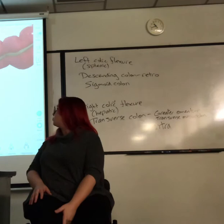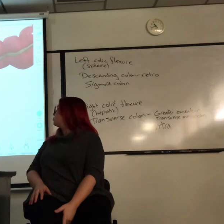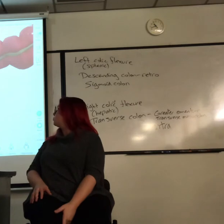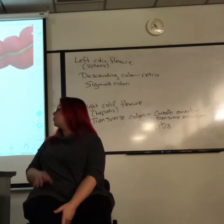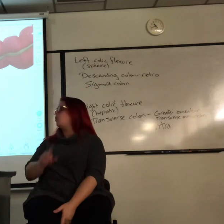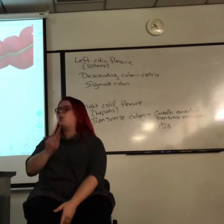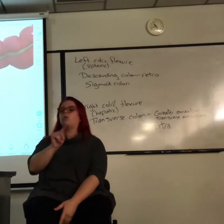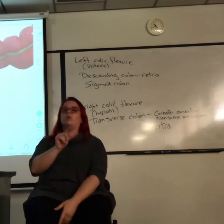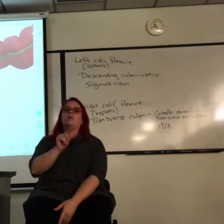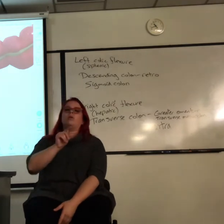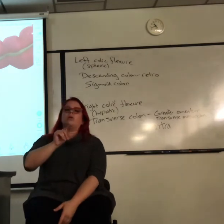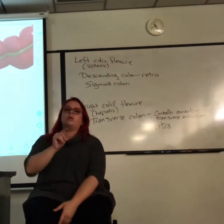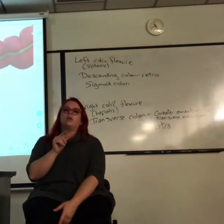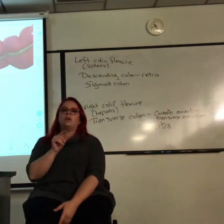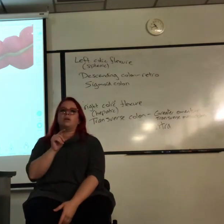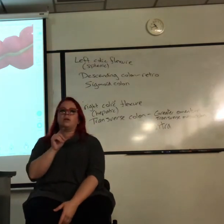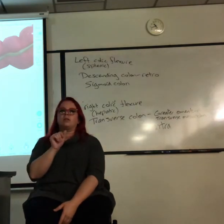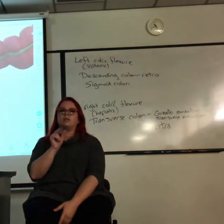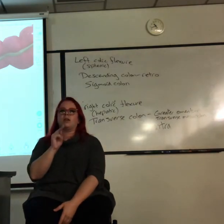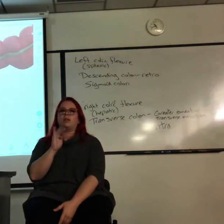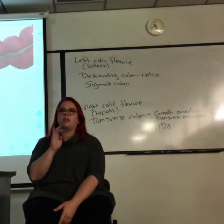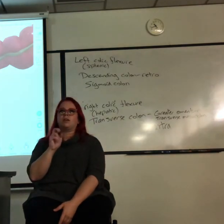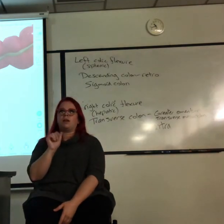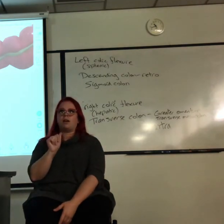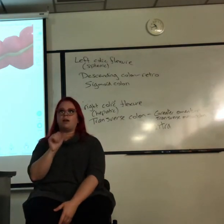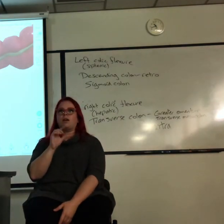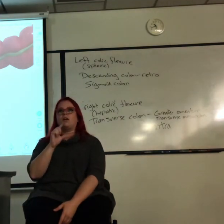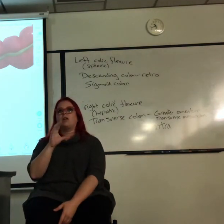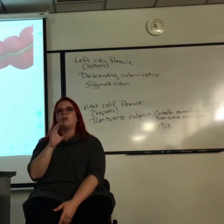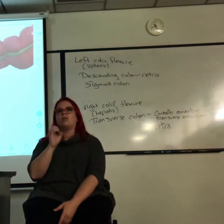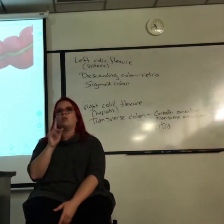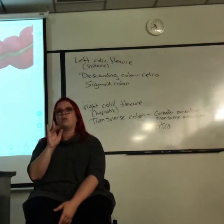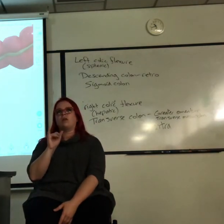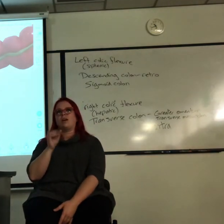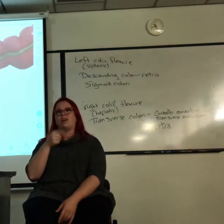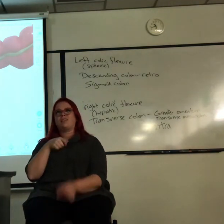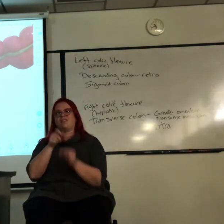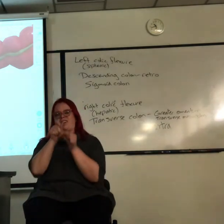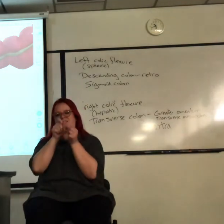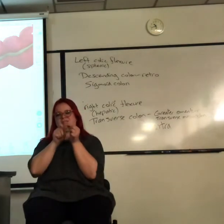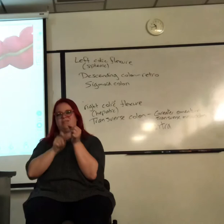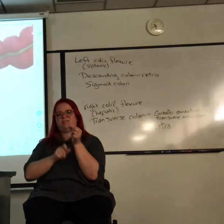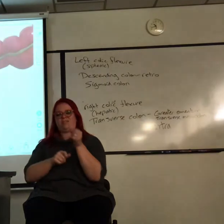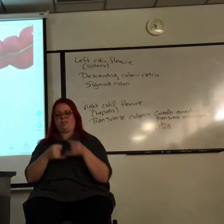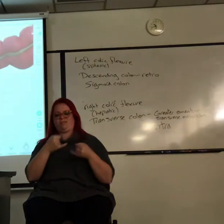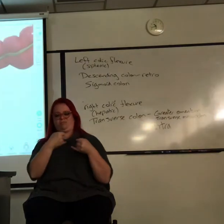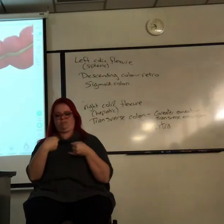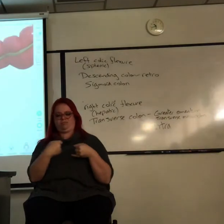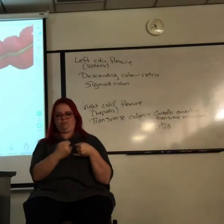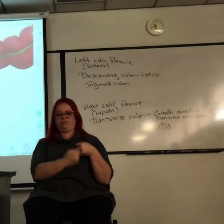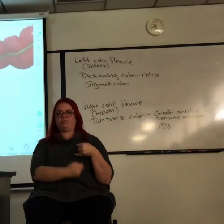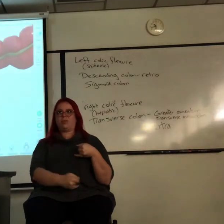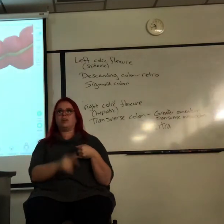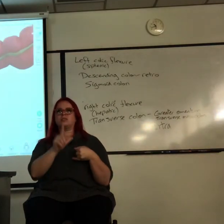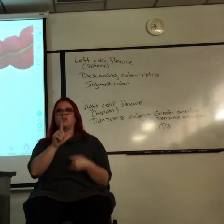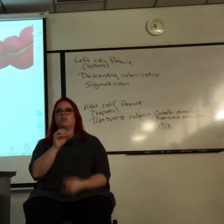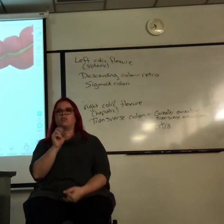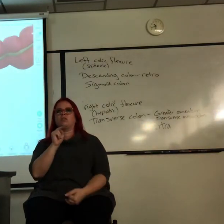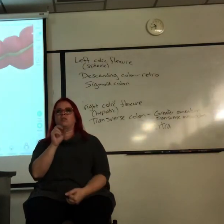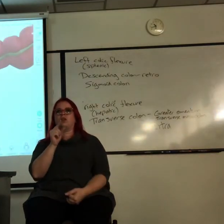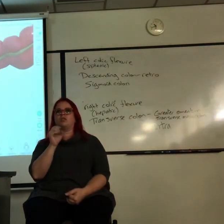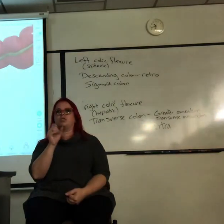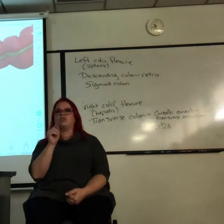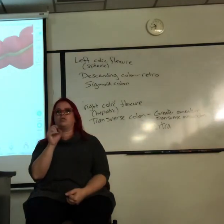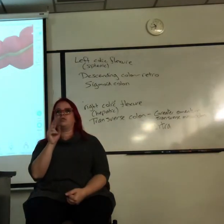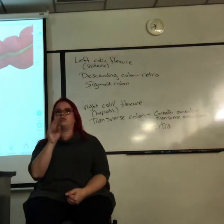Tania coli, highlighted in green. Remember, that thin ribbon is the longitudinal layer. The longitudinal layer